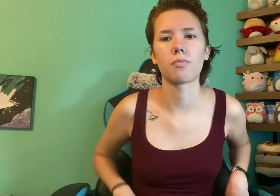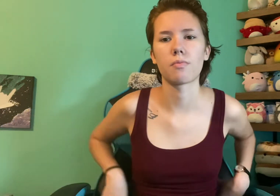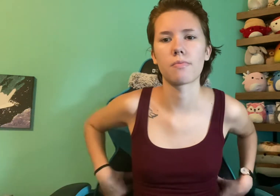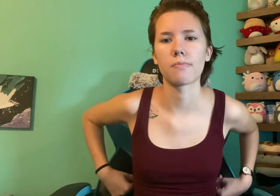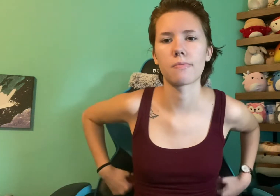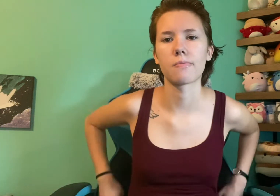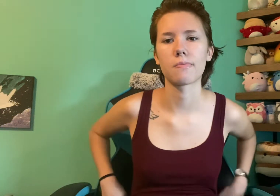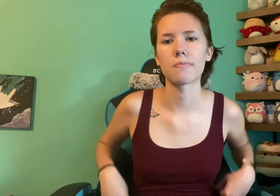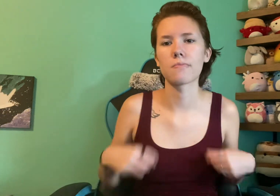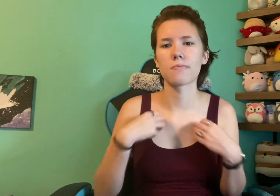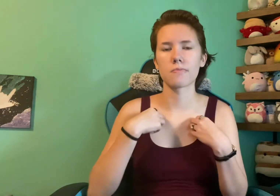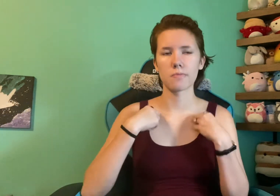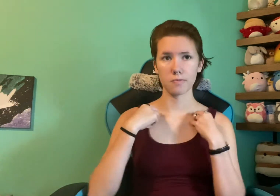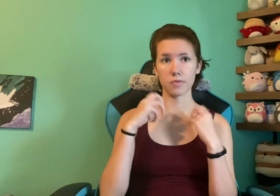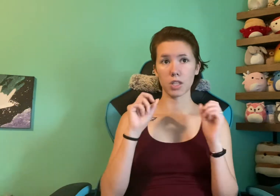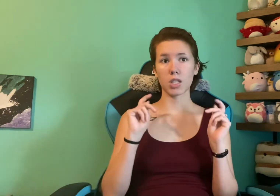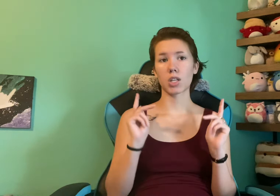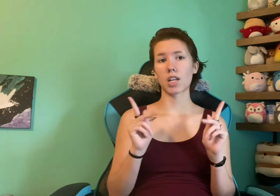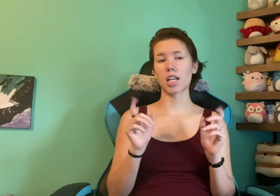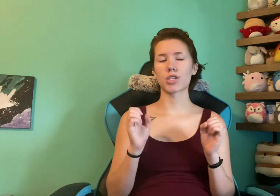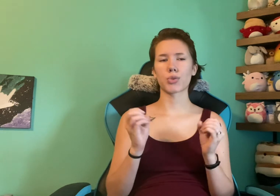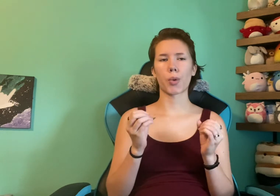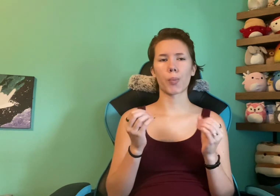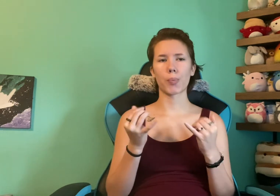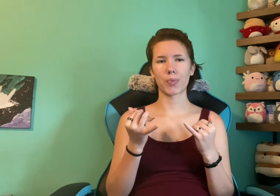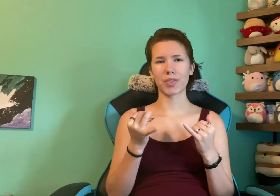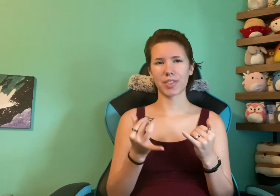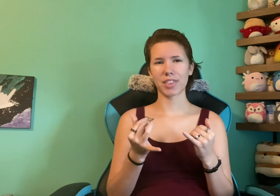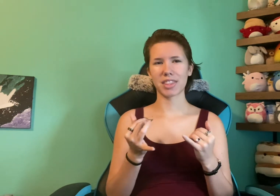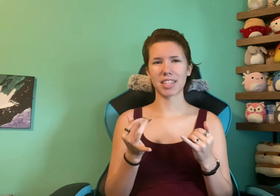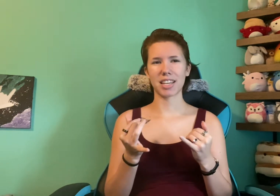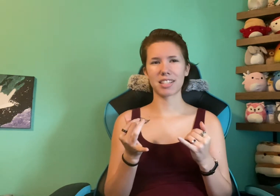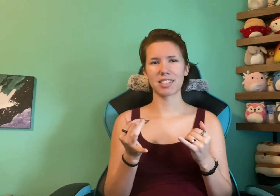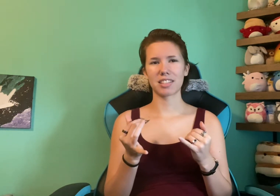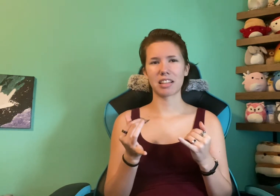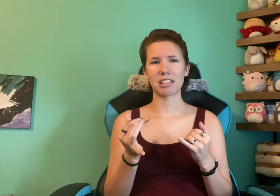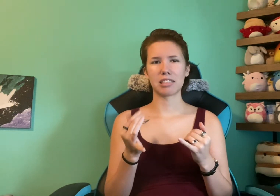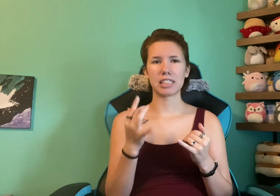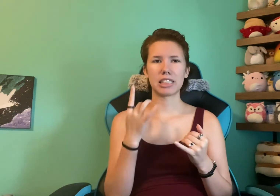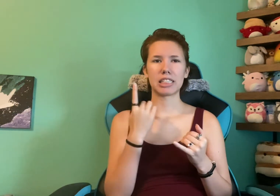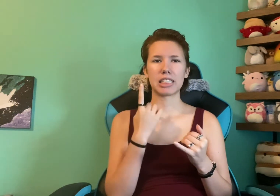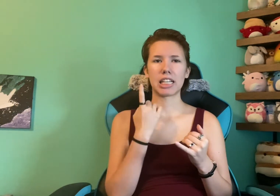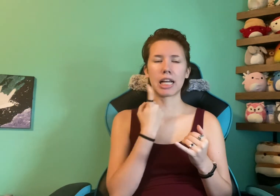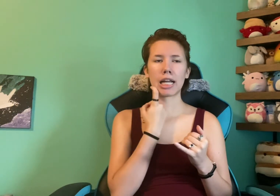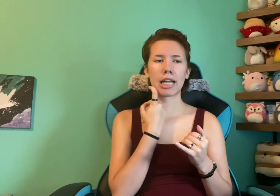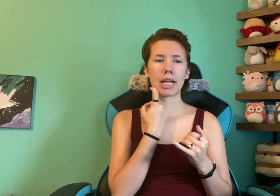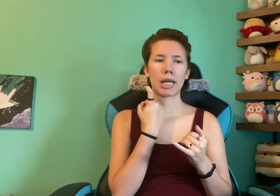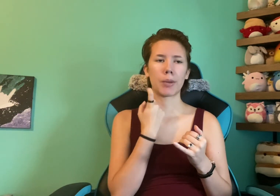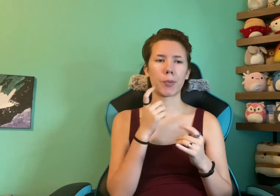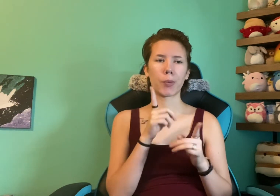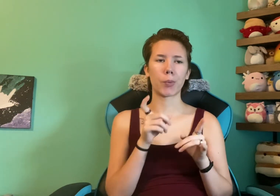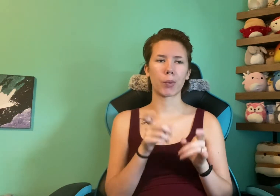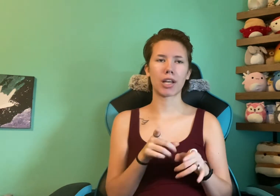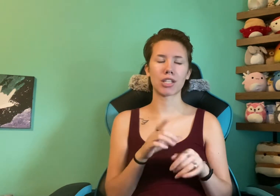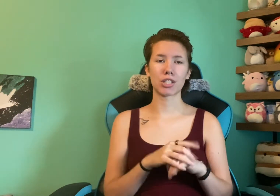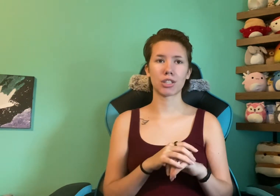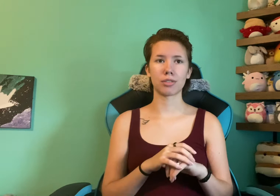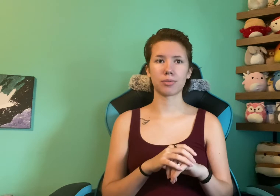Okay, so this type of question, we just saw one of these type of questions on the community